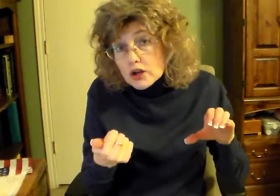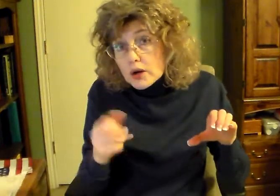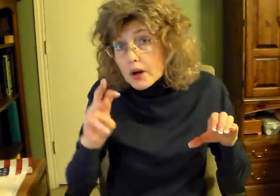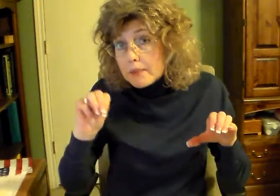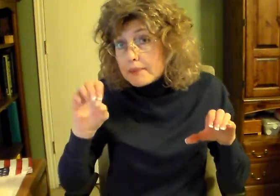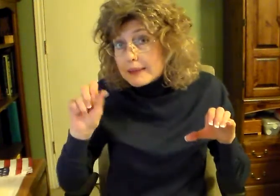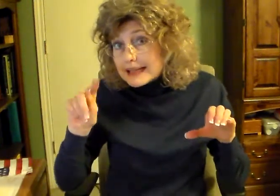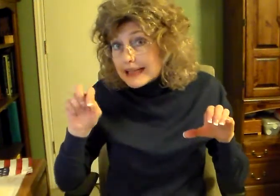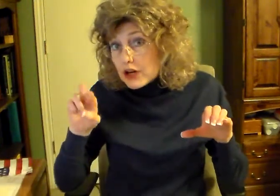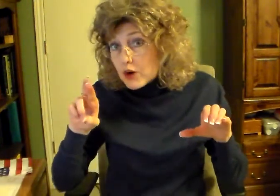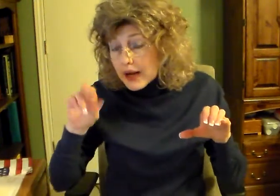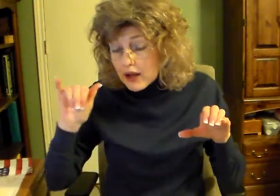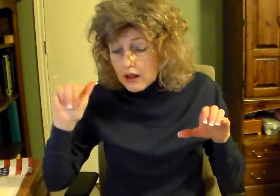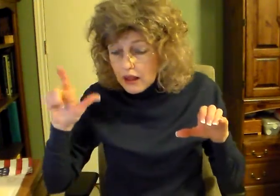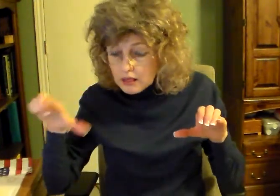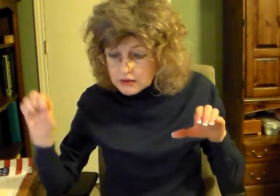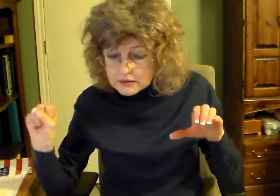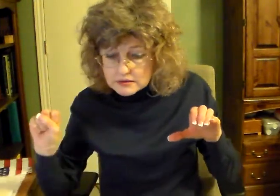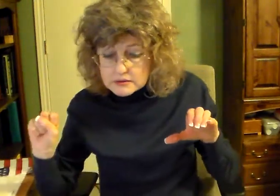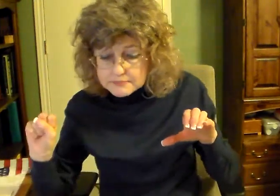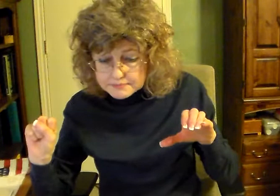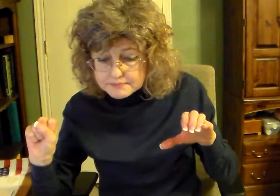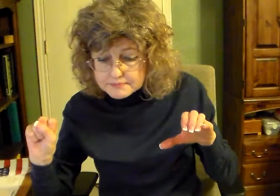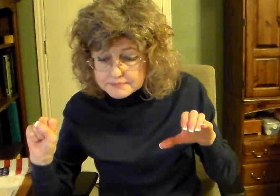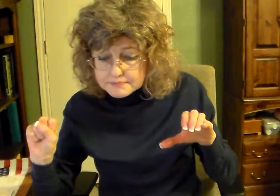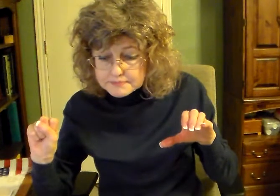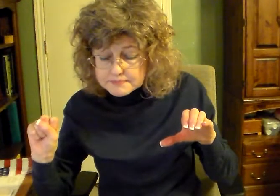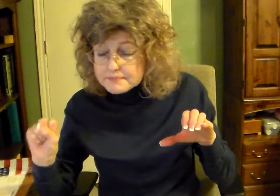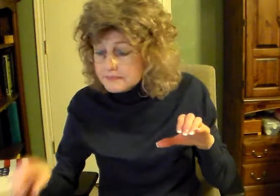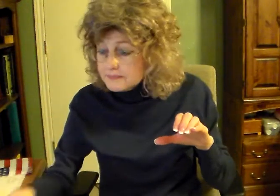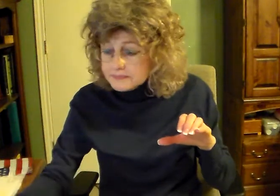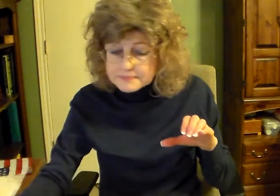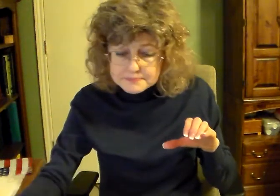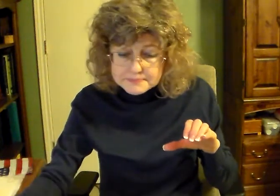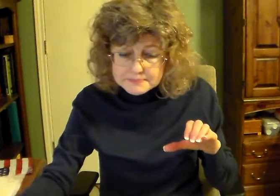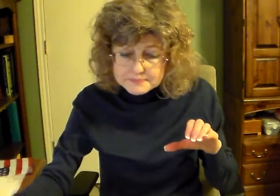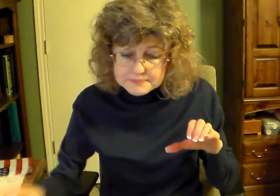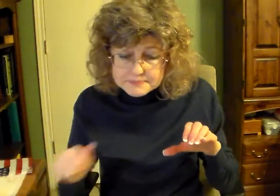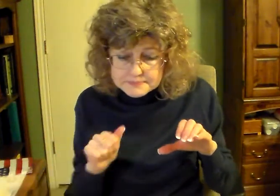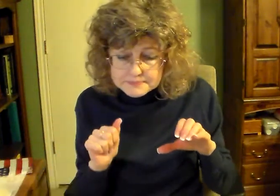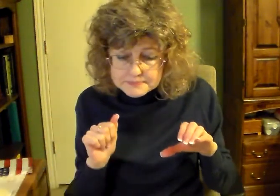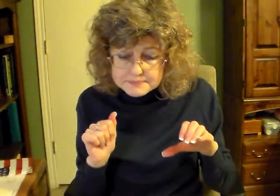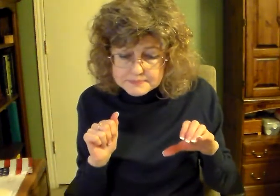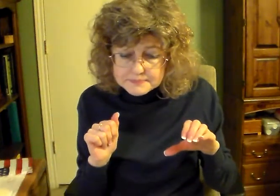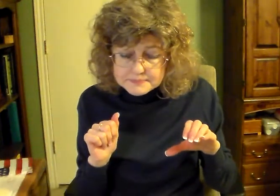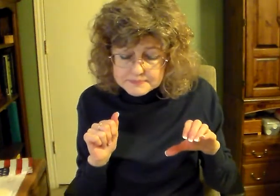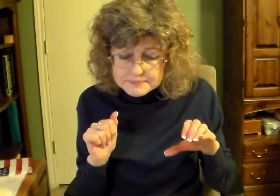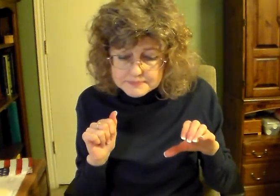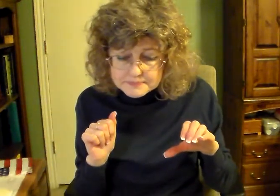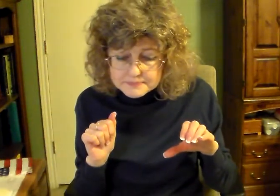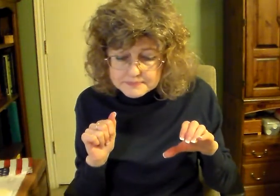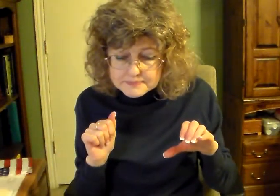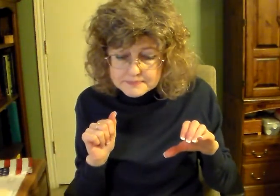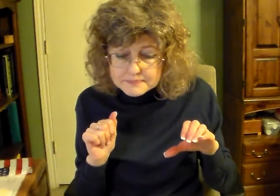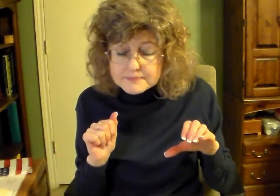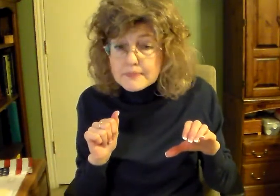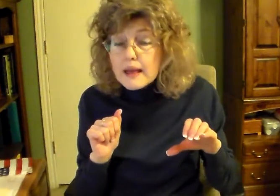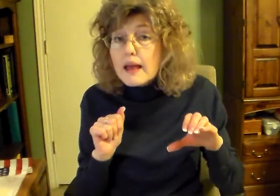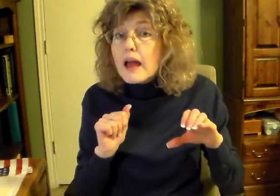is unique to only plant cells is the vacuole.